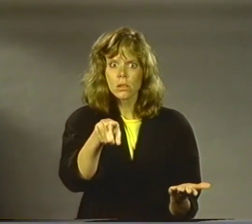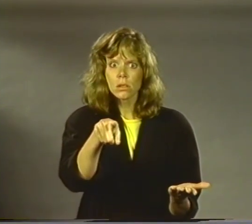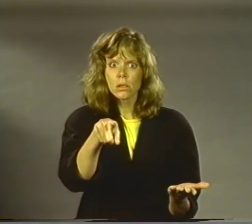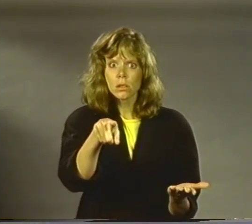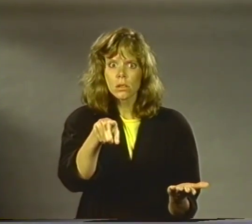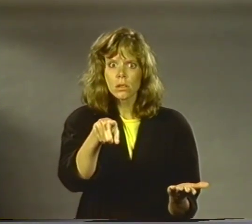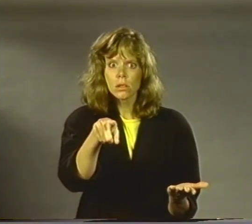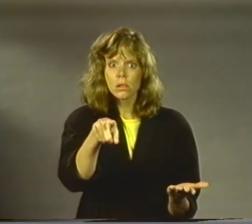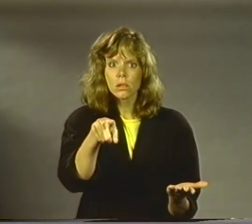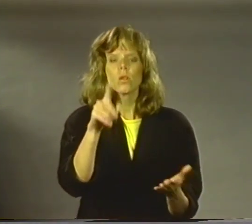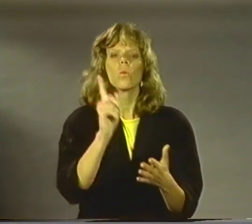What do you want?